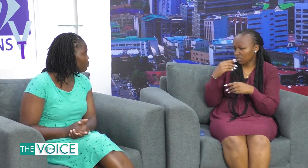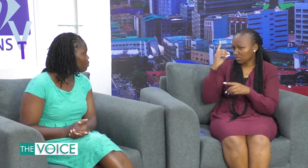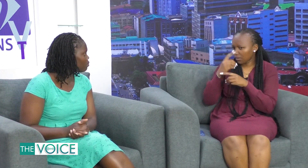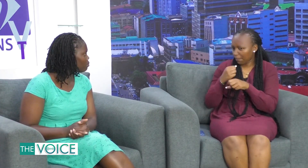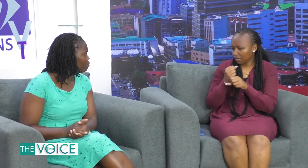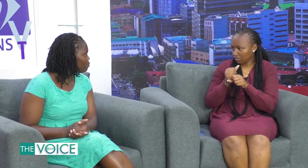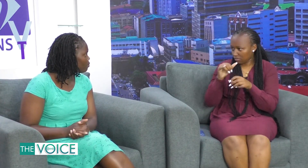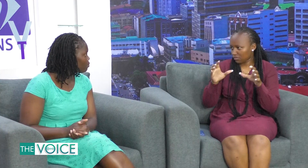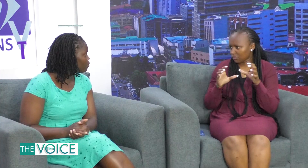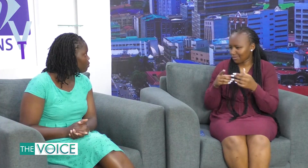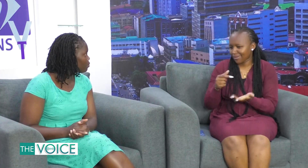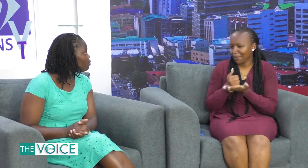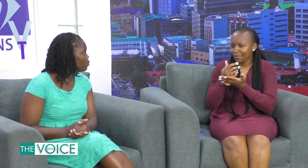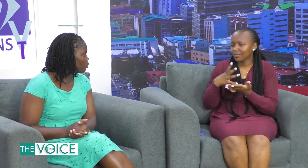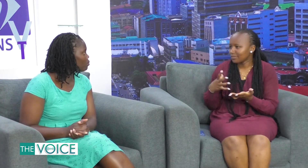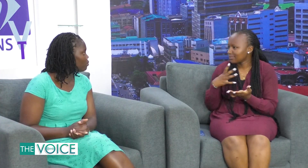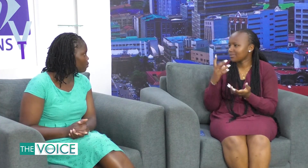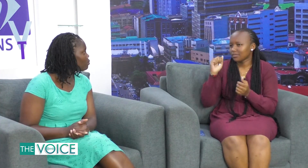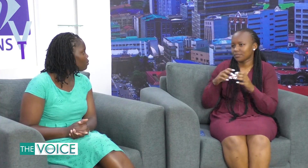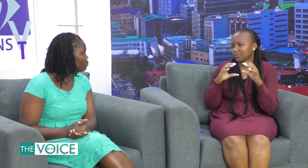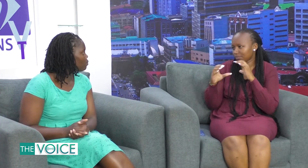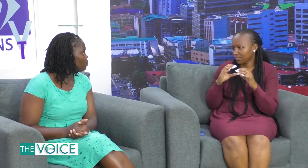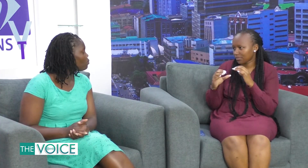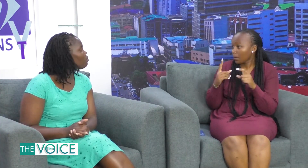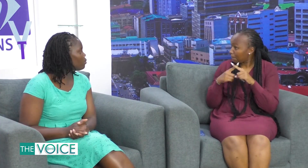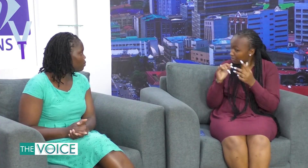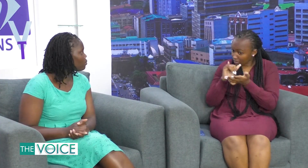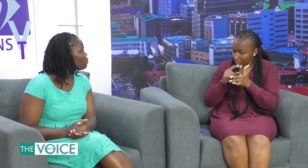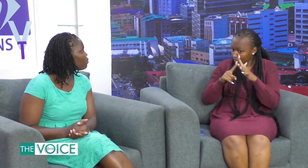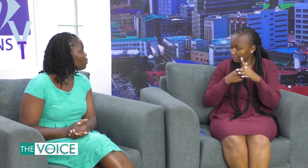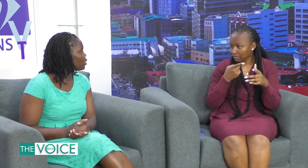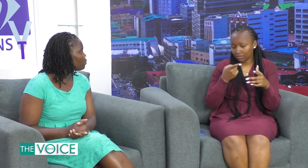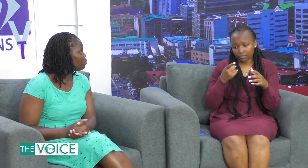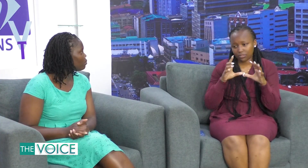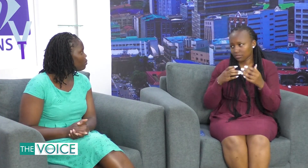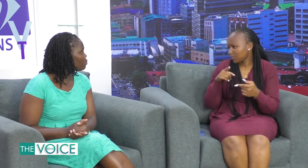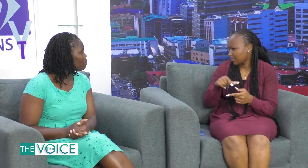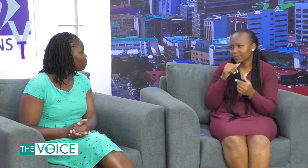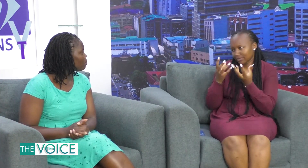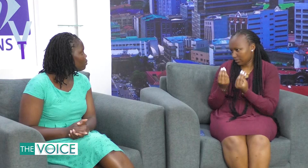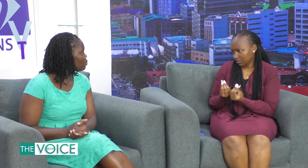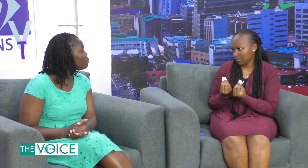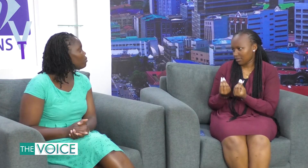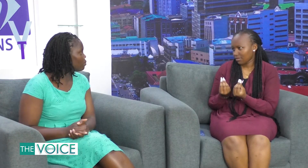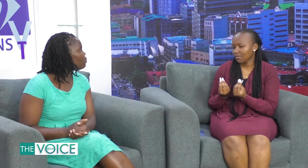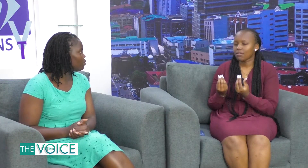they communicate with me. So that's when I decided to start some classes to help them communicate with me or other